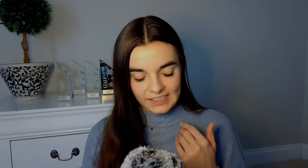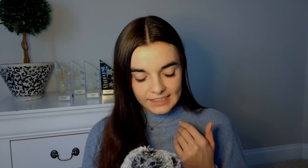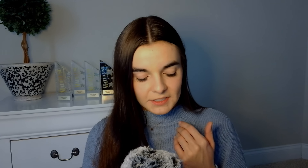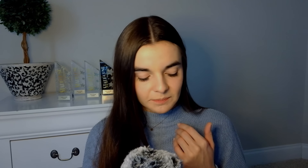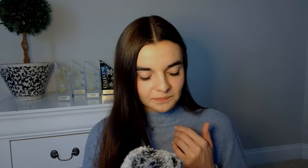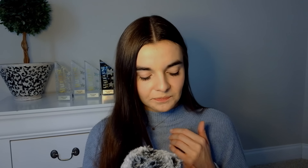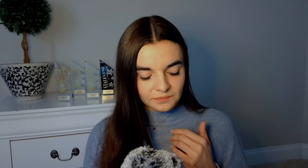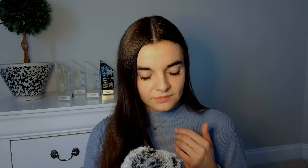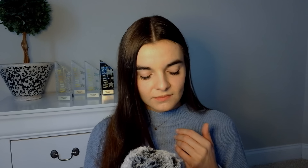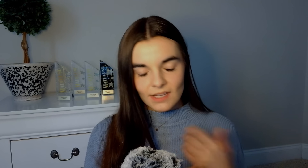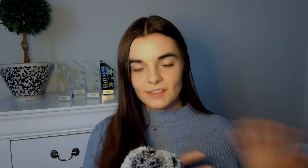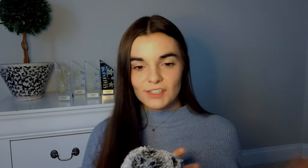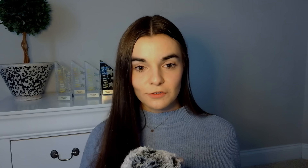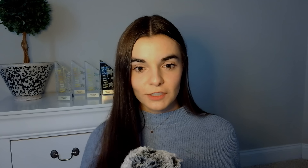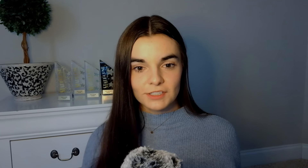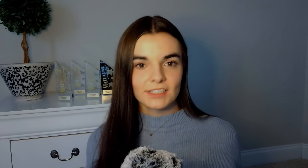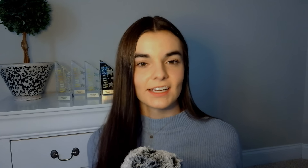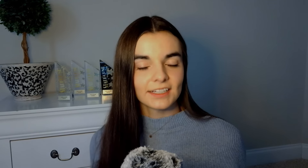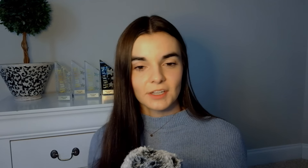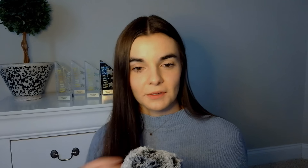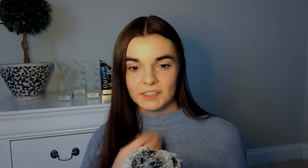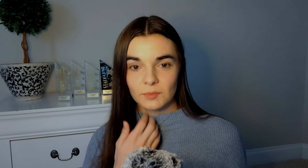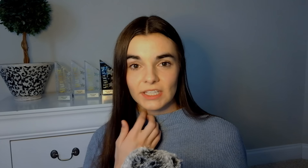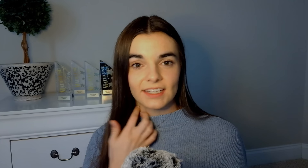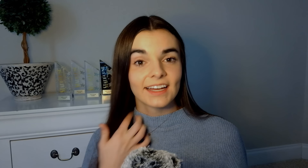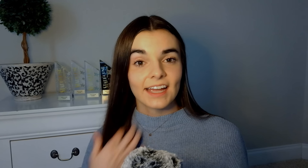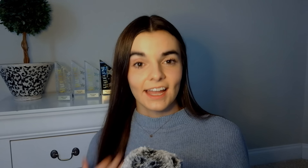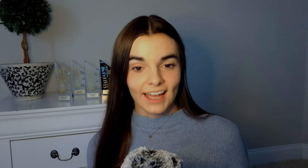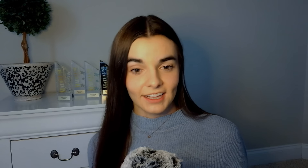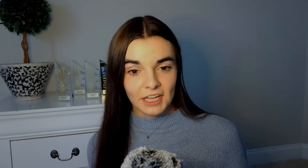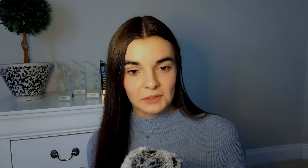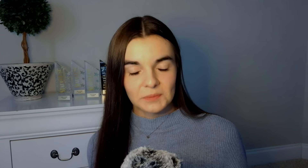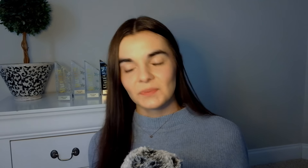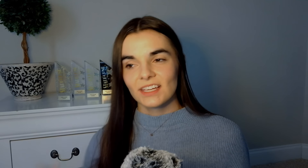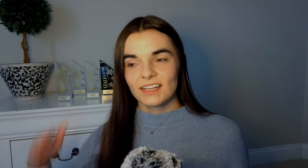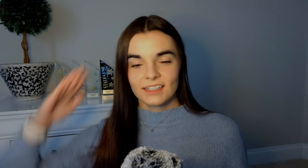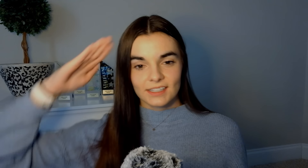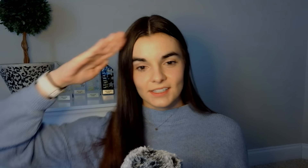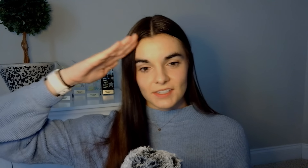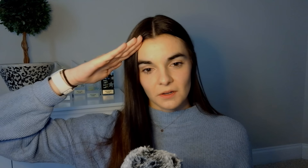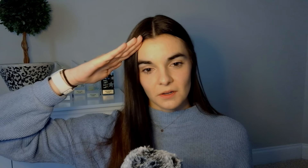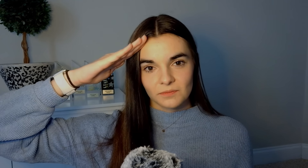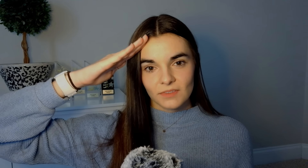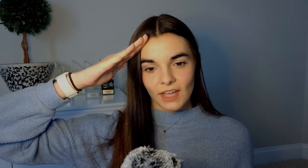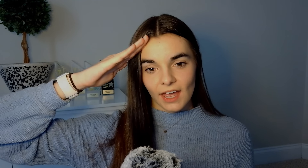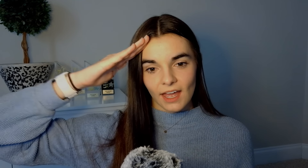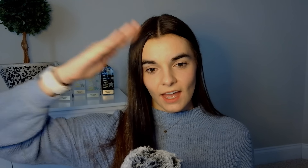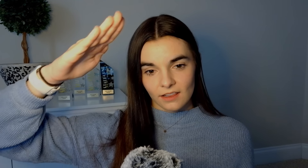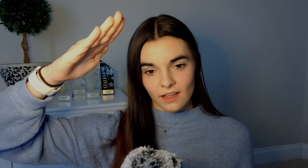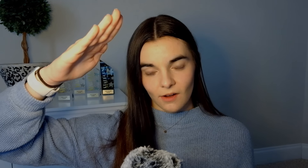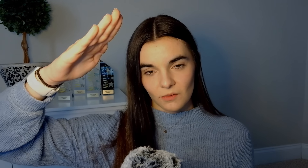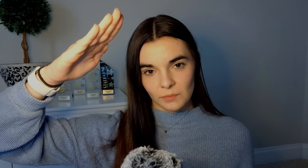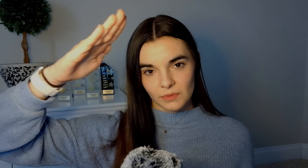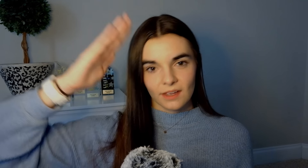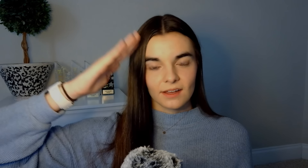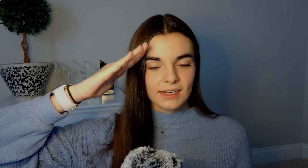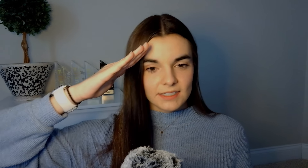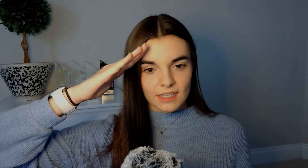need. So first is going to be hello. So hello is like